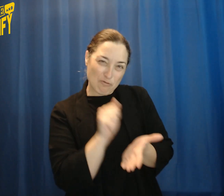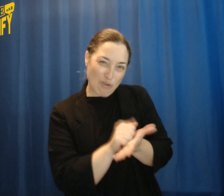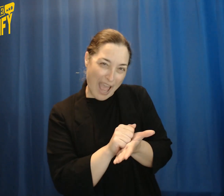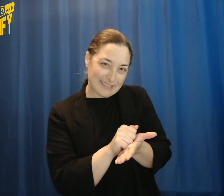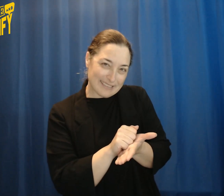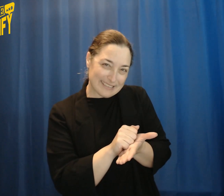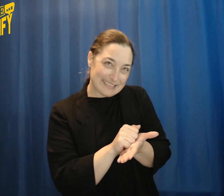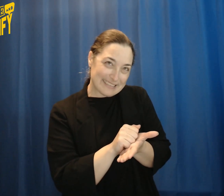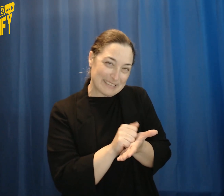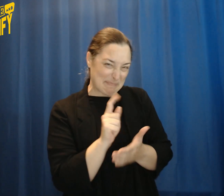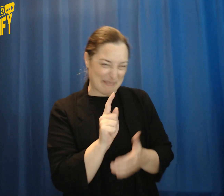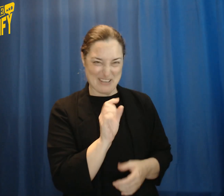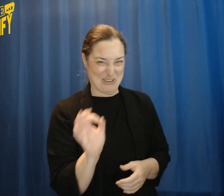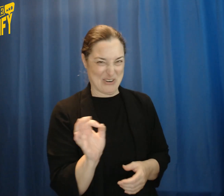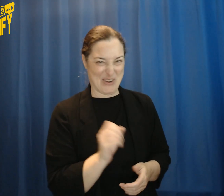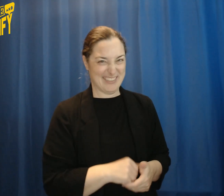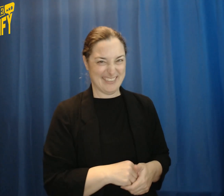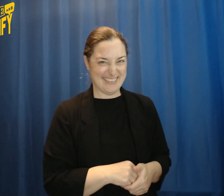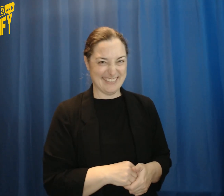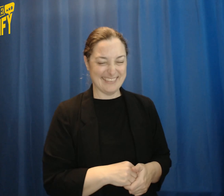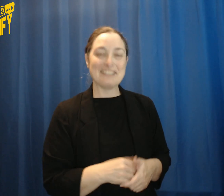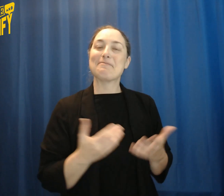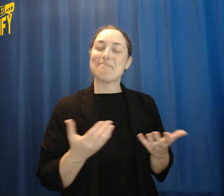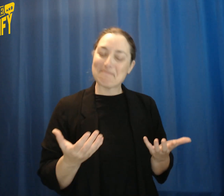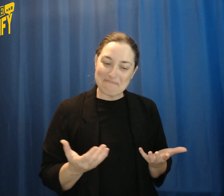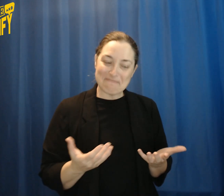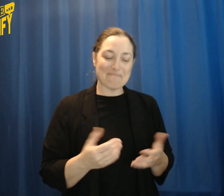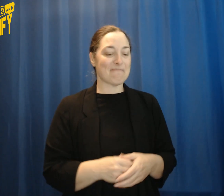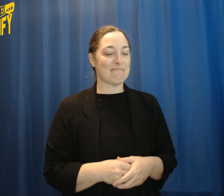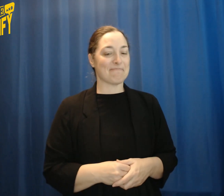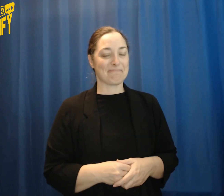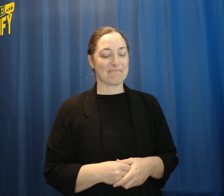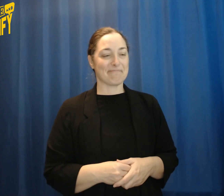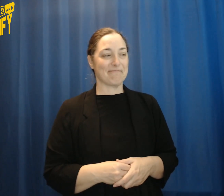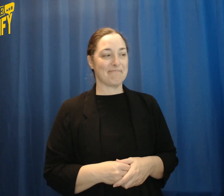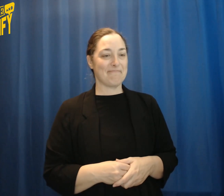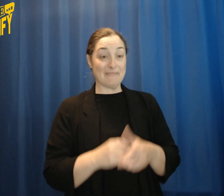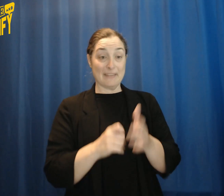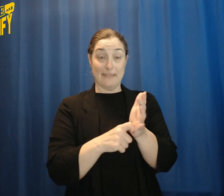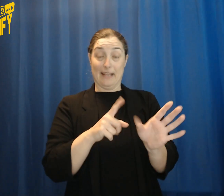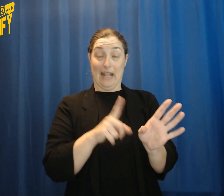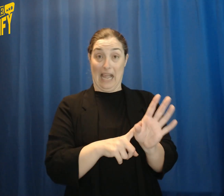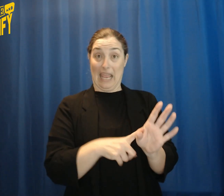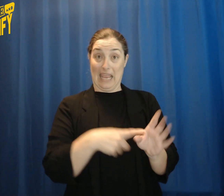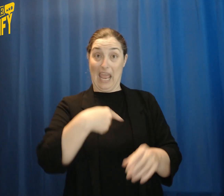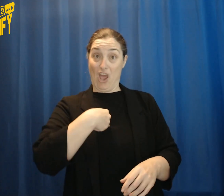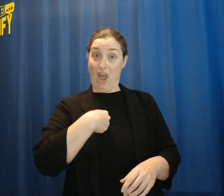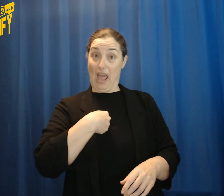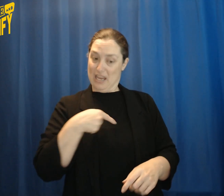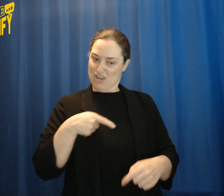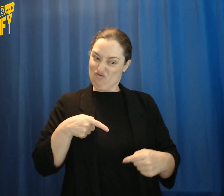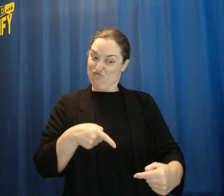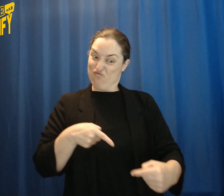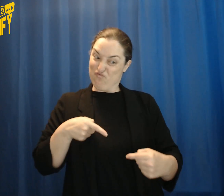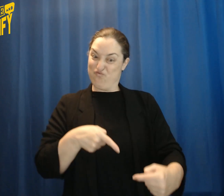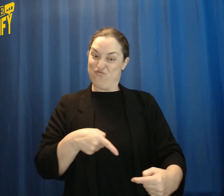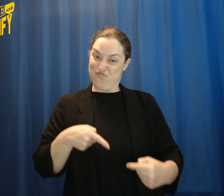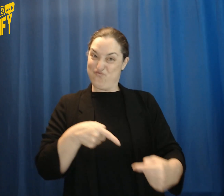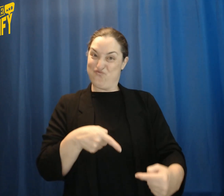not. So, you know, the clay and I go hard at each other. Mm-hmm. And I finally found the